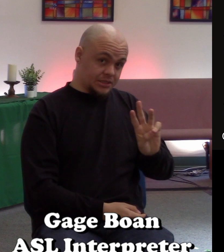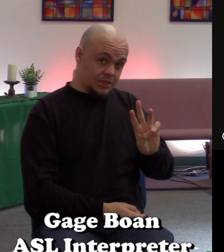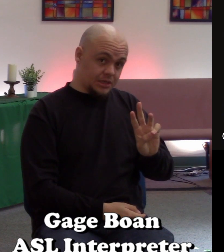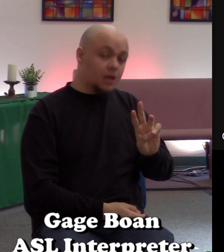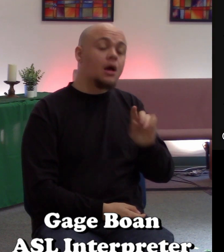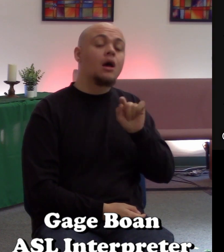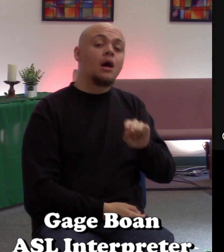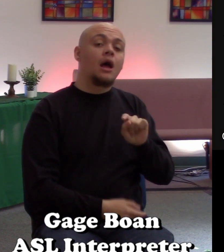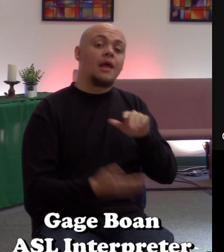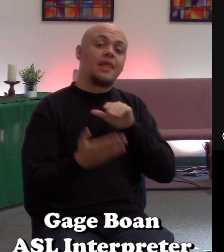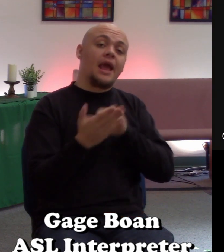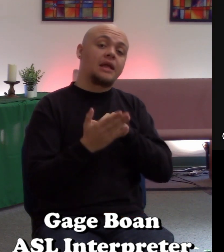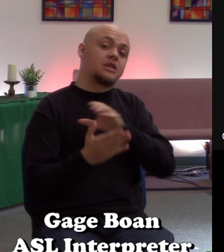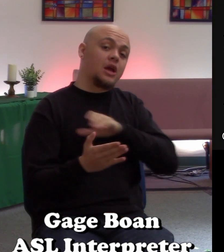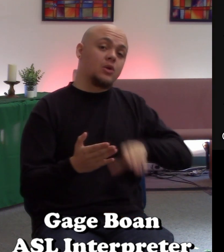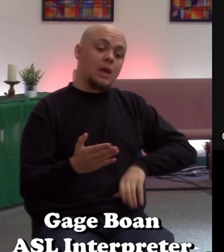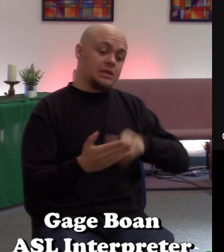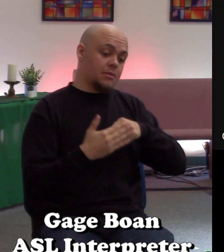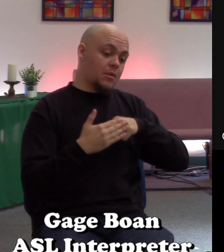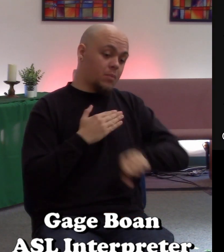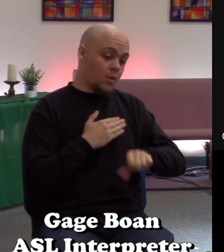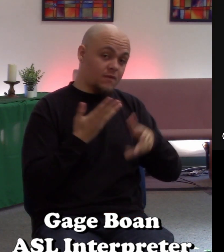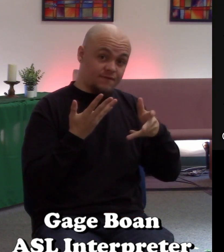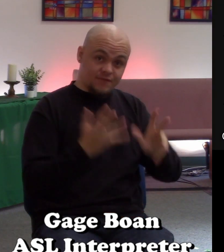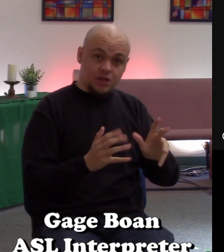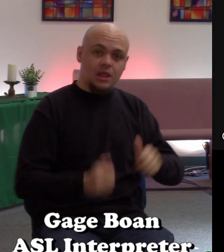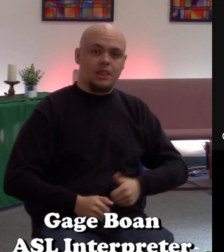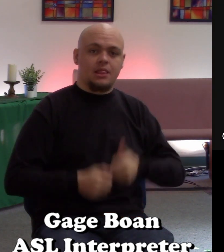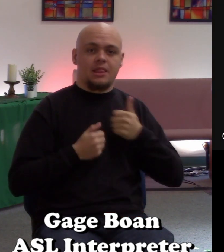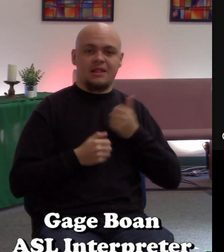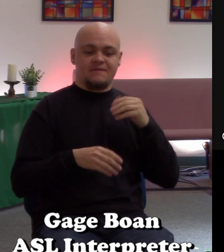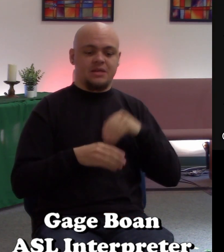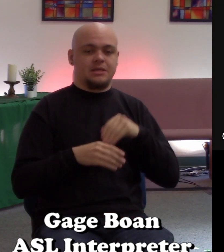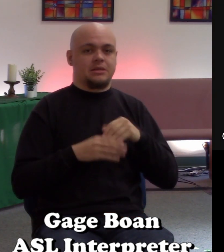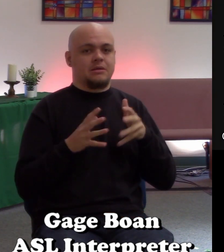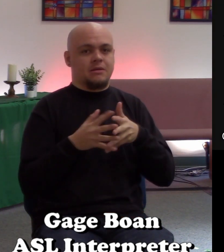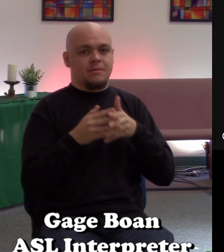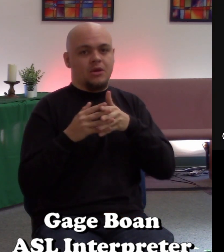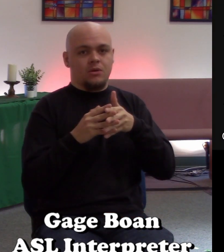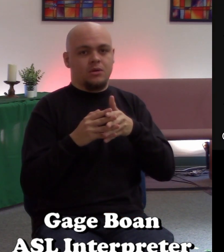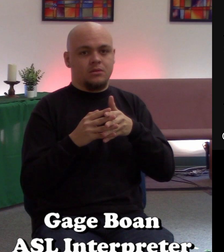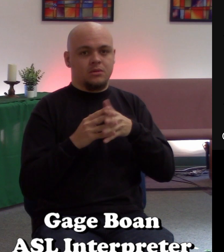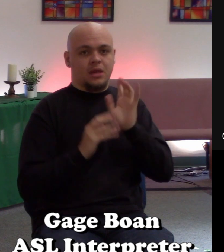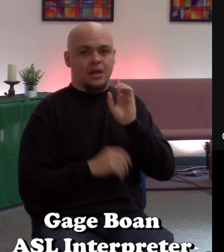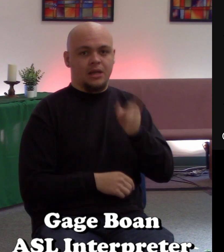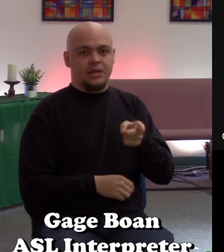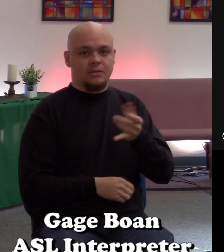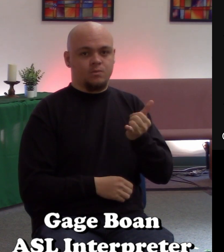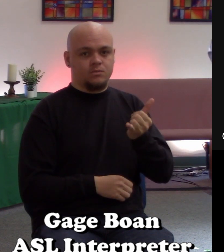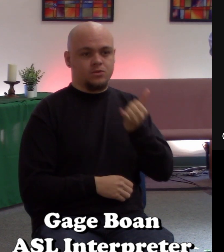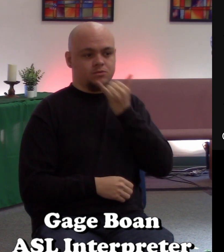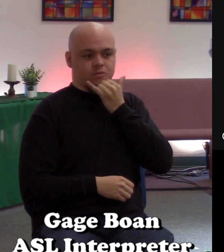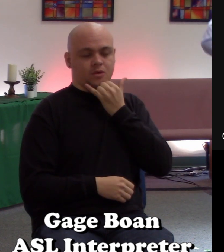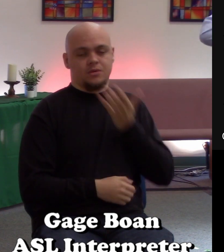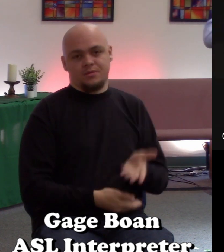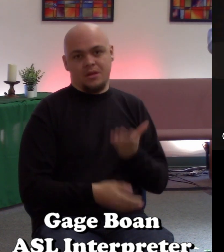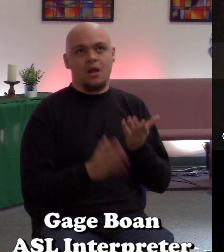1836 in his writings. He said that the Antichrist had already been born and was living in America today. And he was